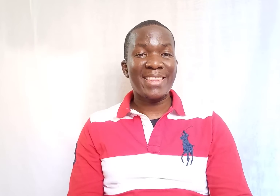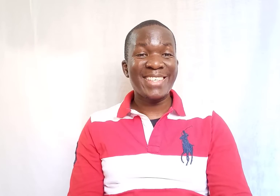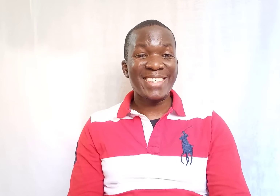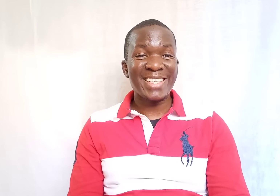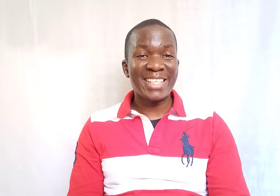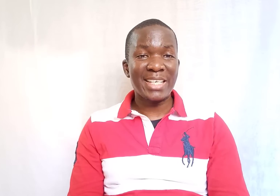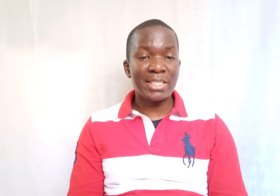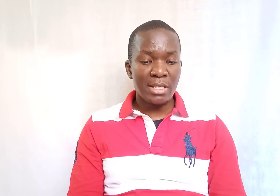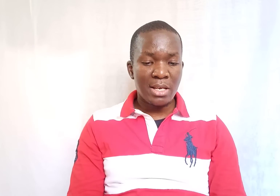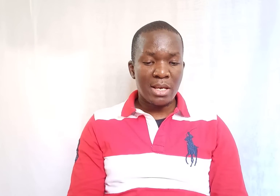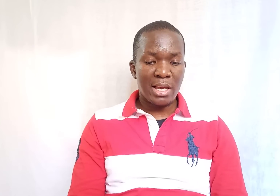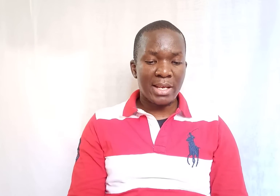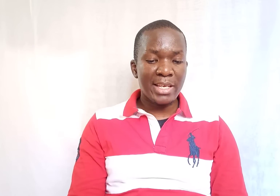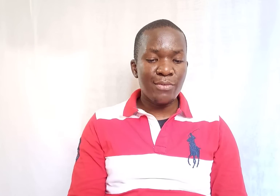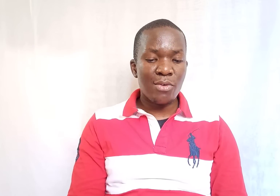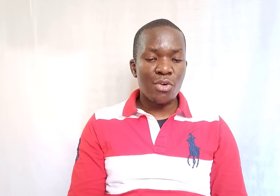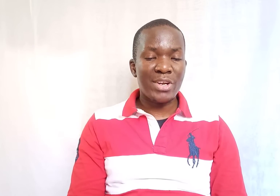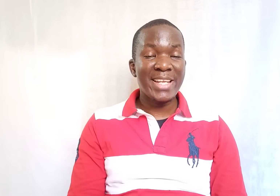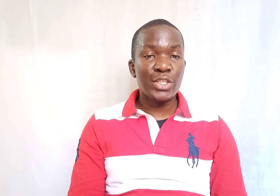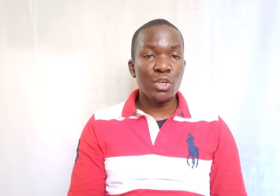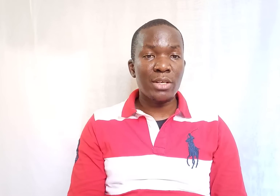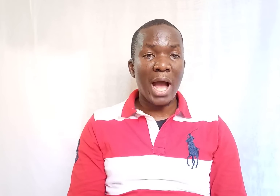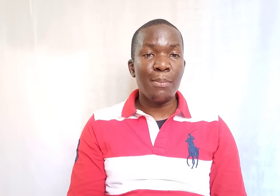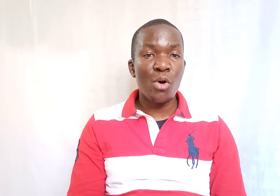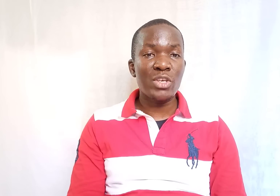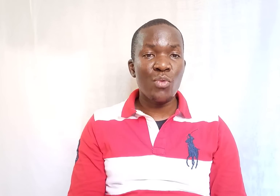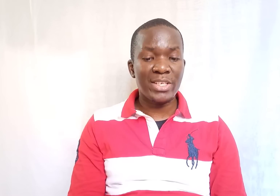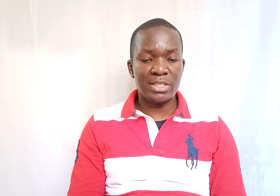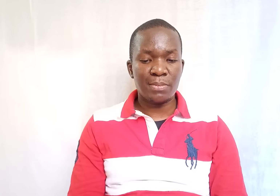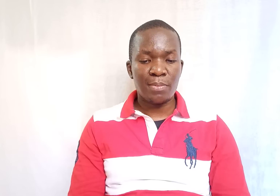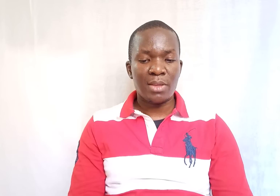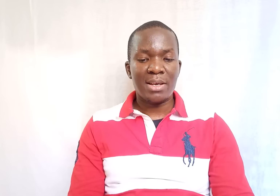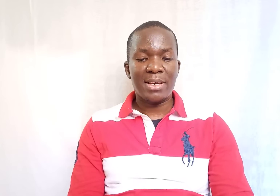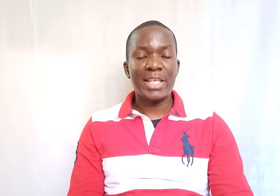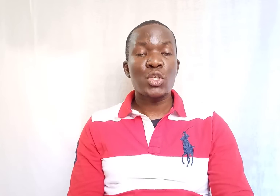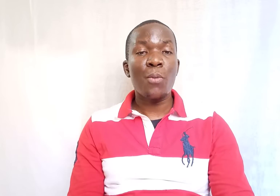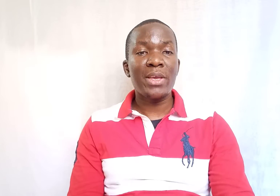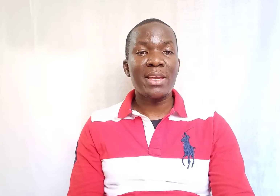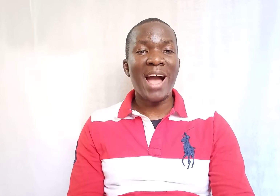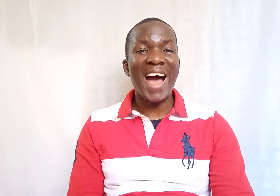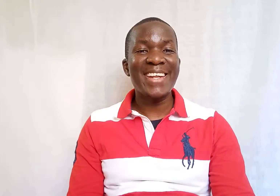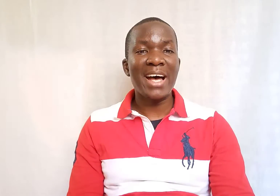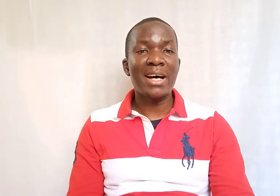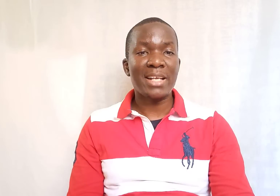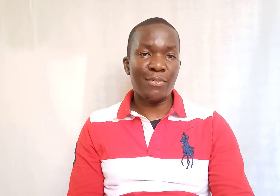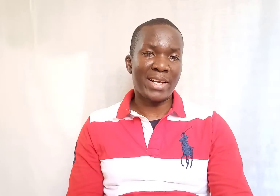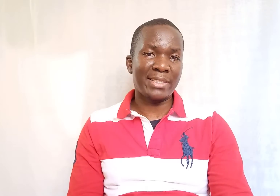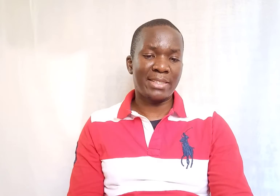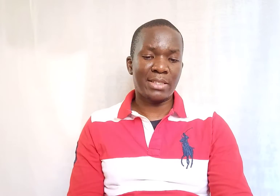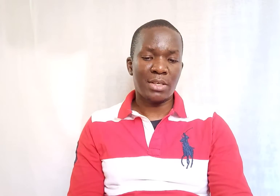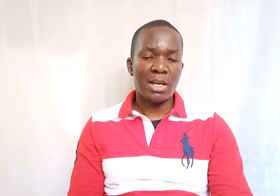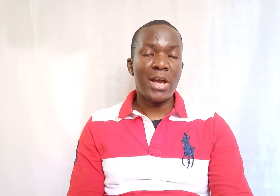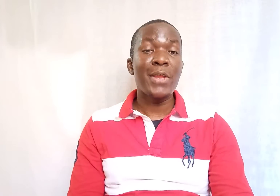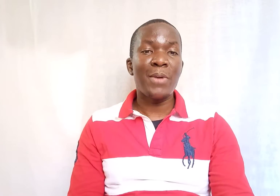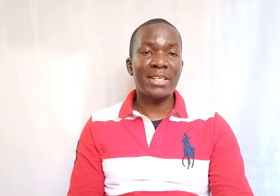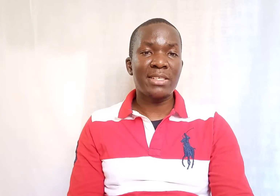these sentences give condition upon which the topic under reference